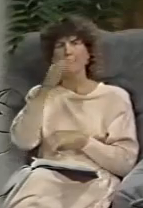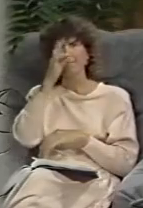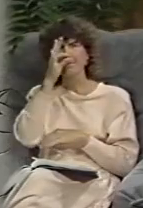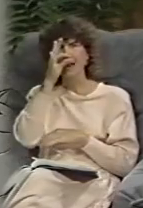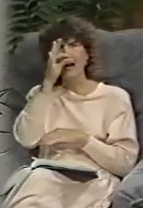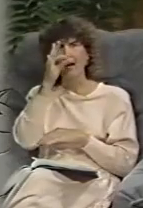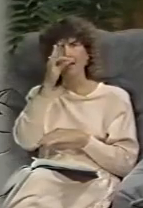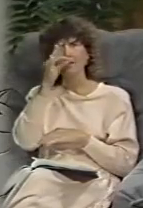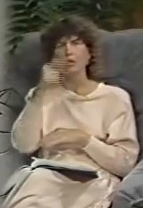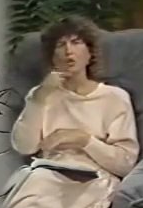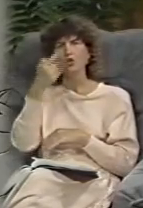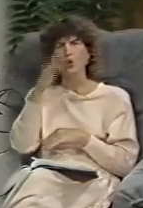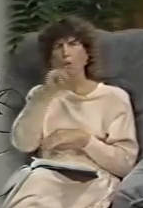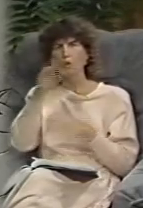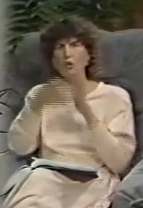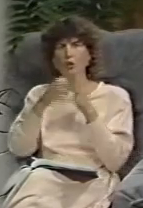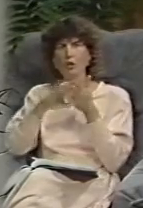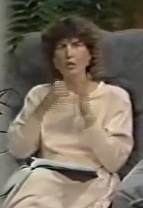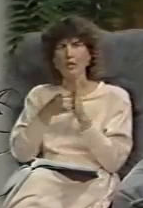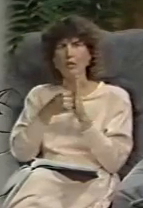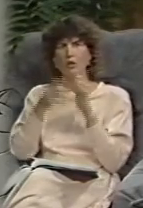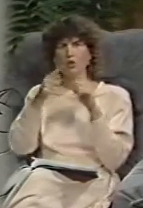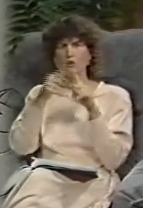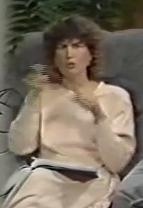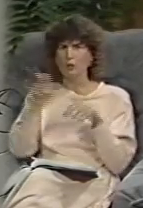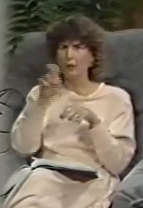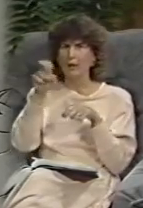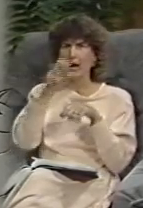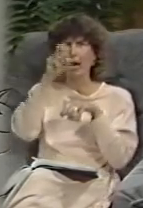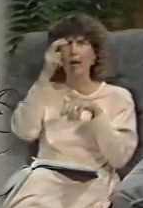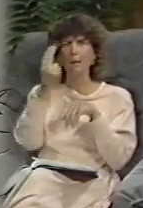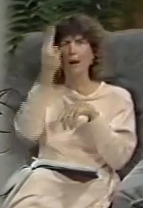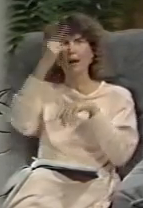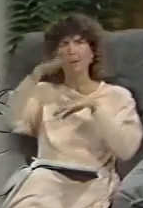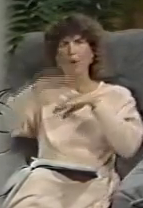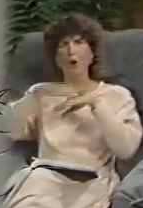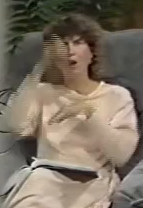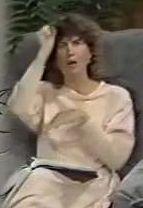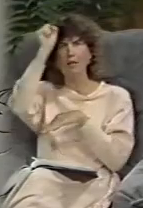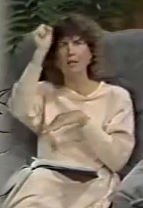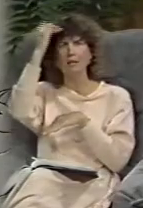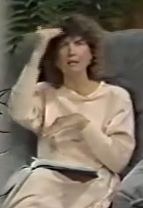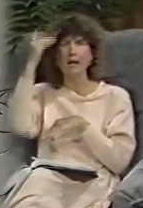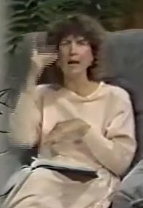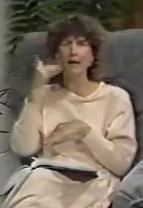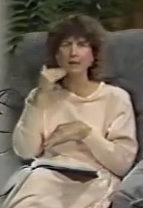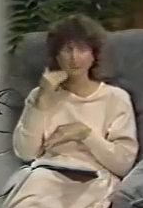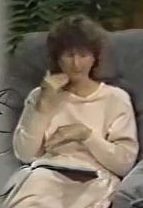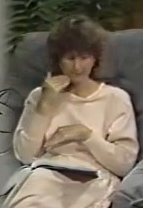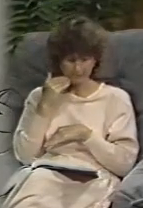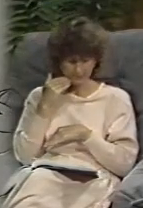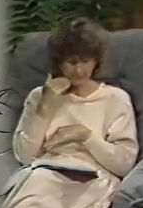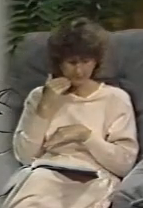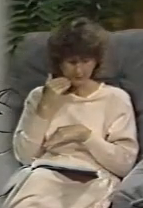the fox told the cookie to climb up on his head.